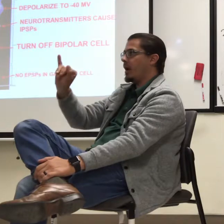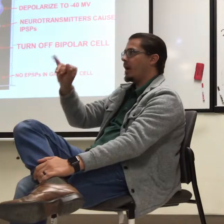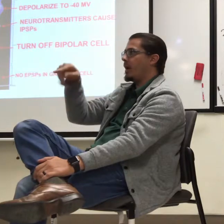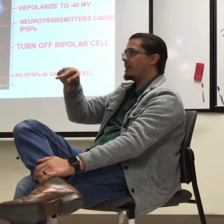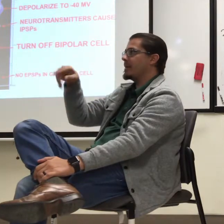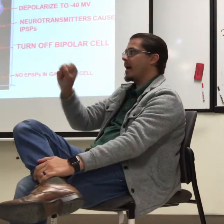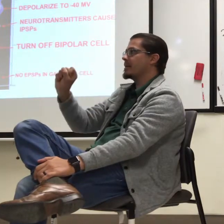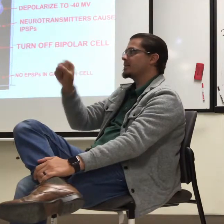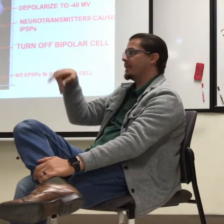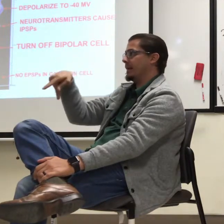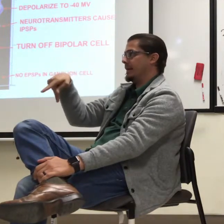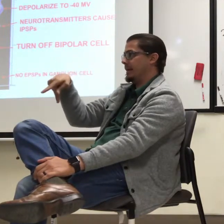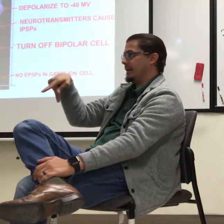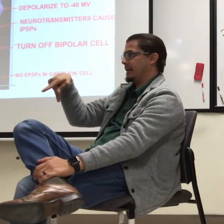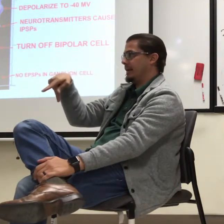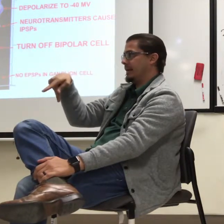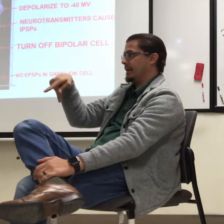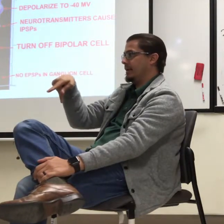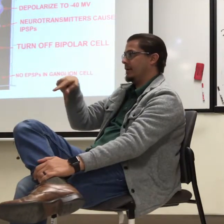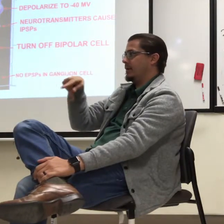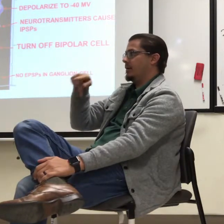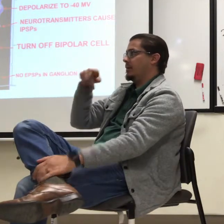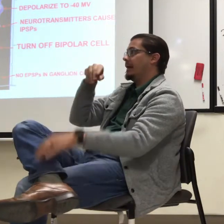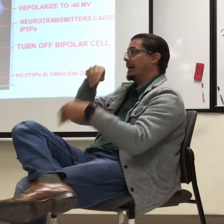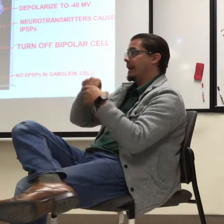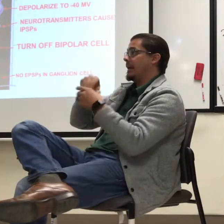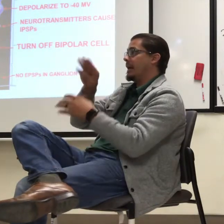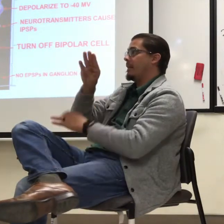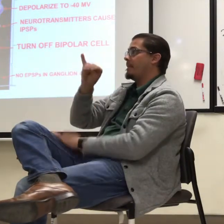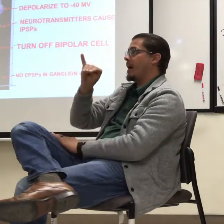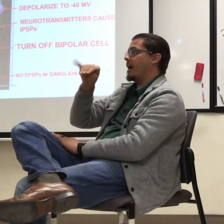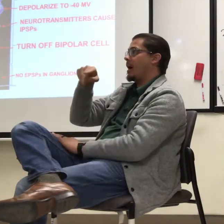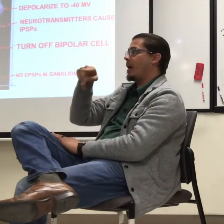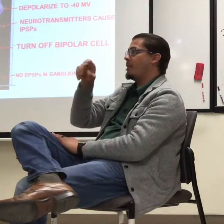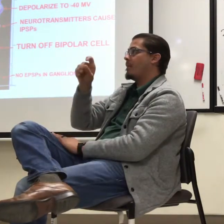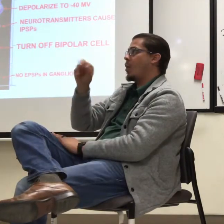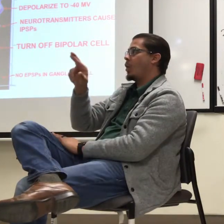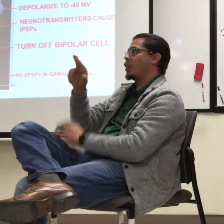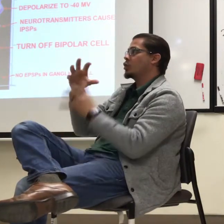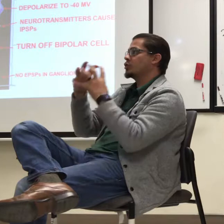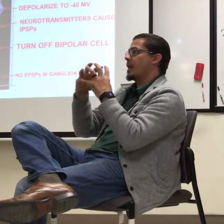IPSPs in bipolar cell.